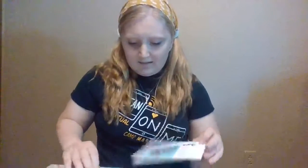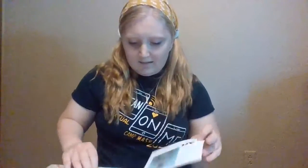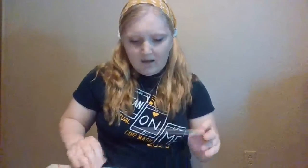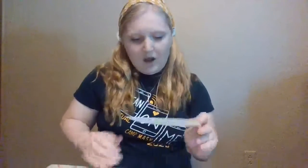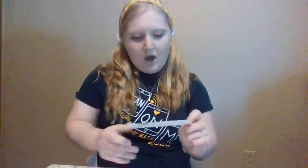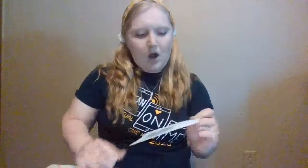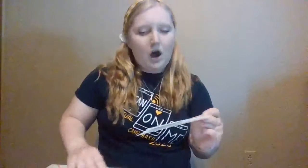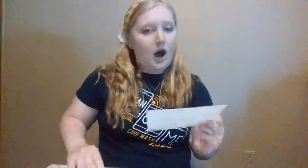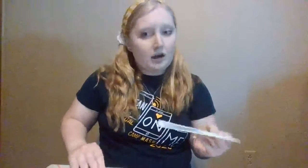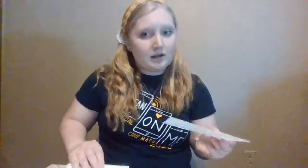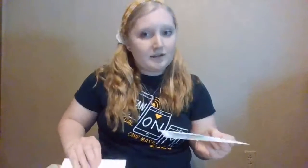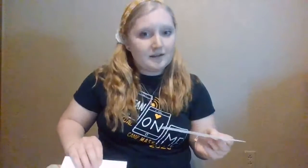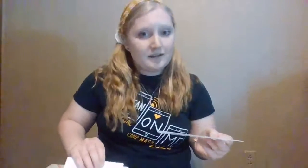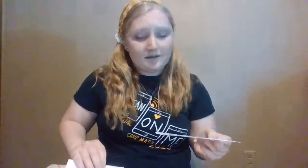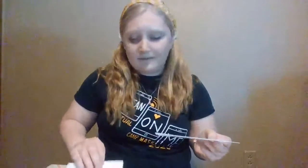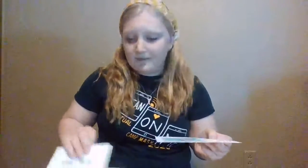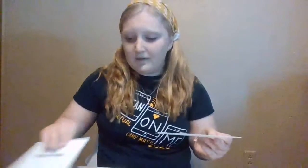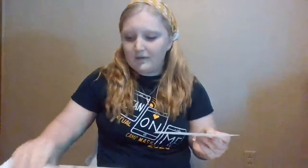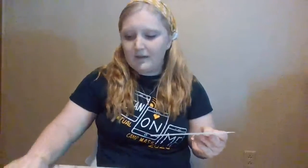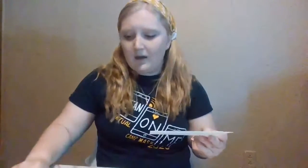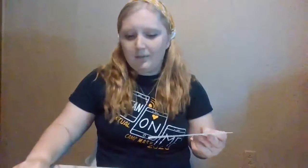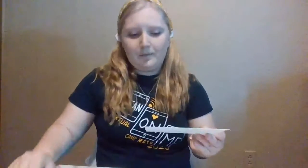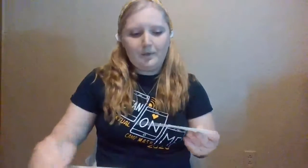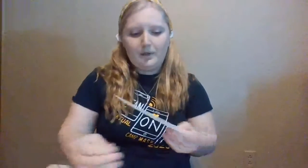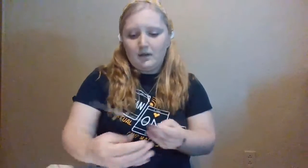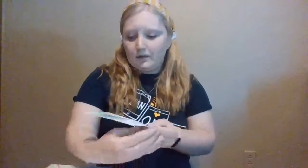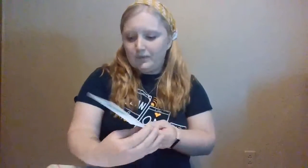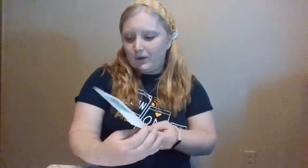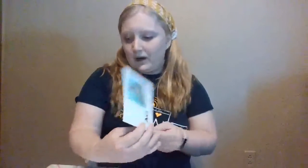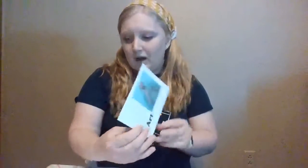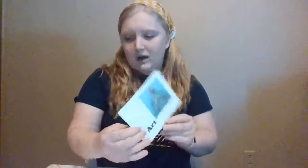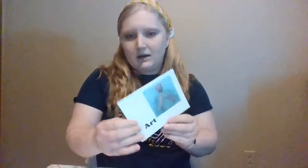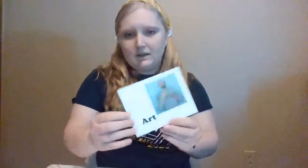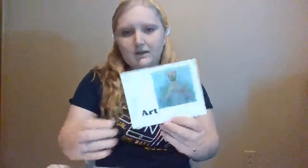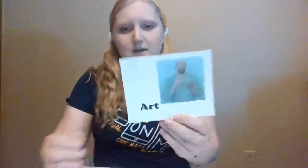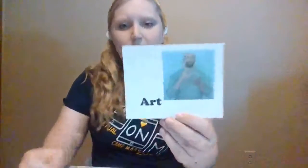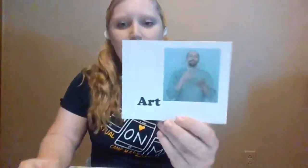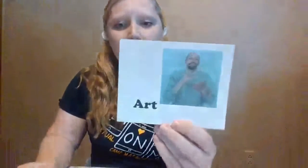is art. So, for art,